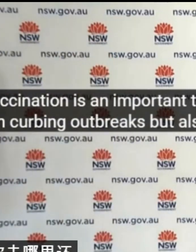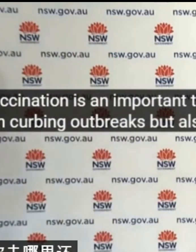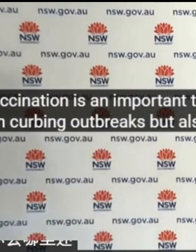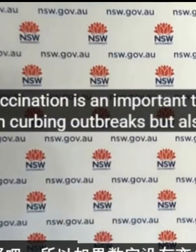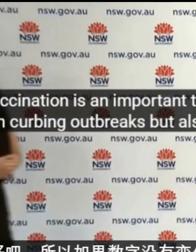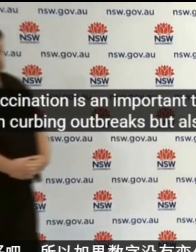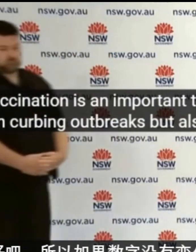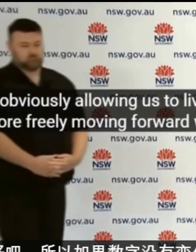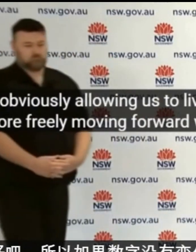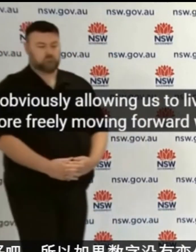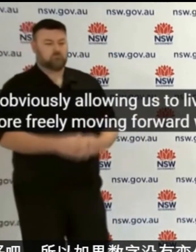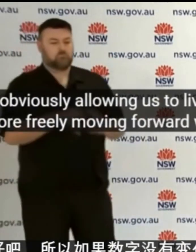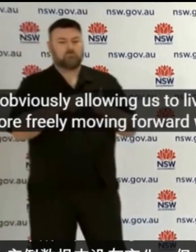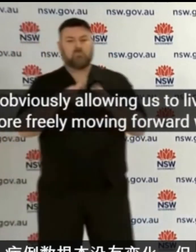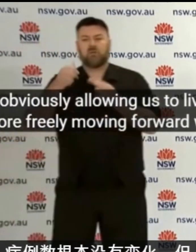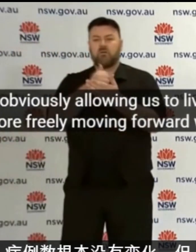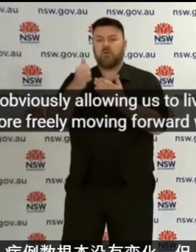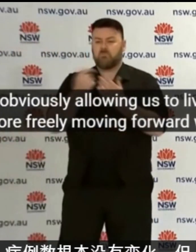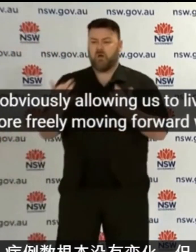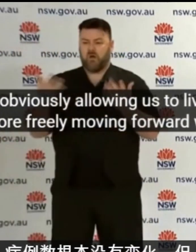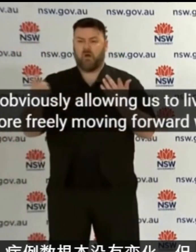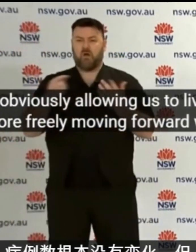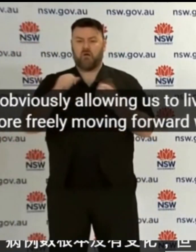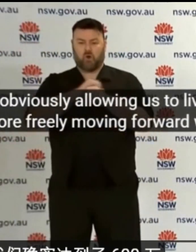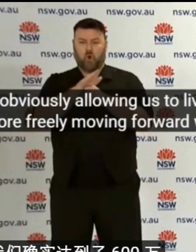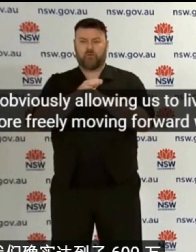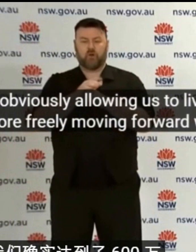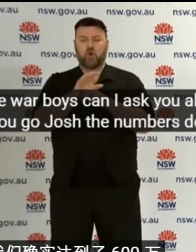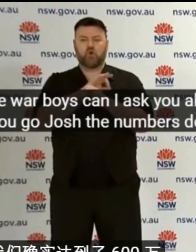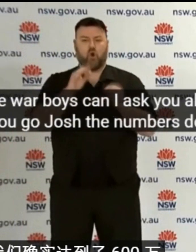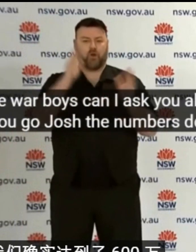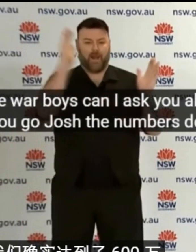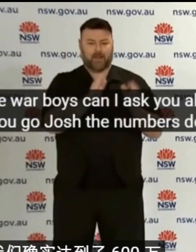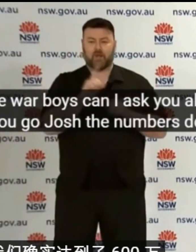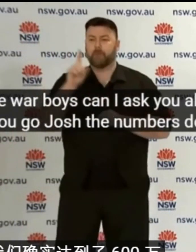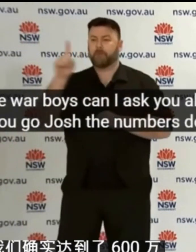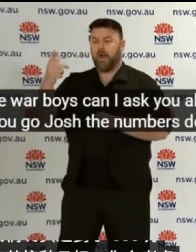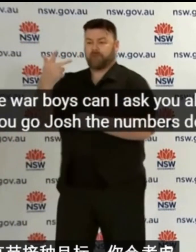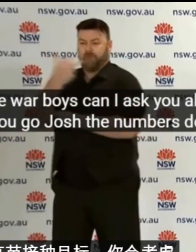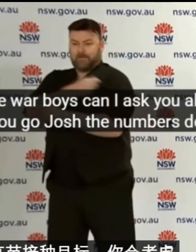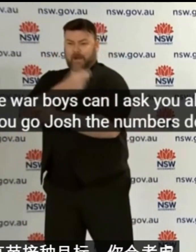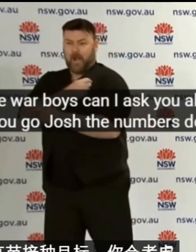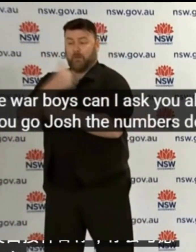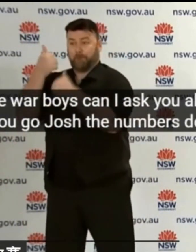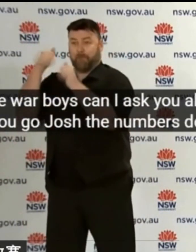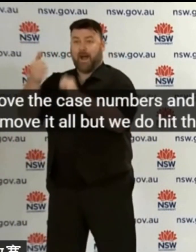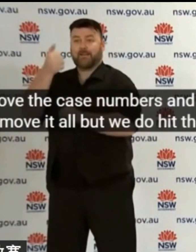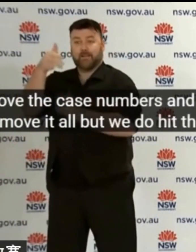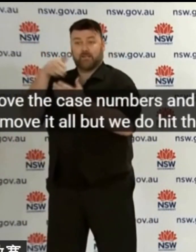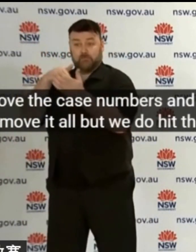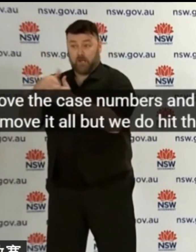numbers don't move, the case numbers don't move at all, but we do hit the 6 million vaccination target, you will look to easing restrictions? Well,